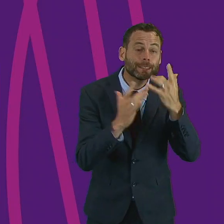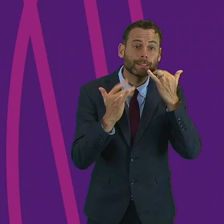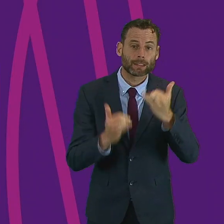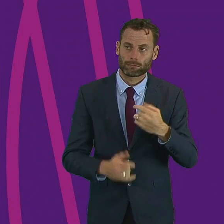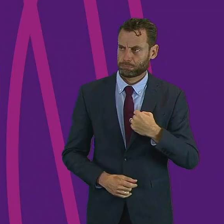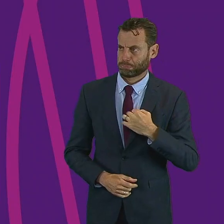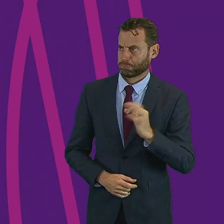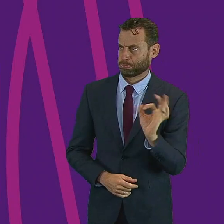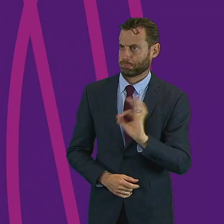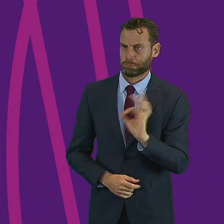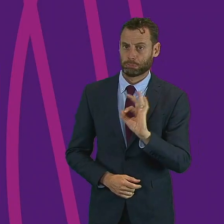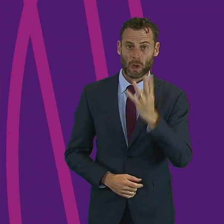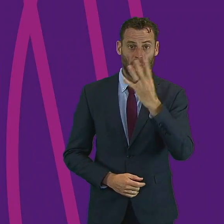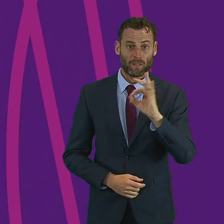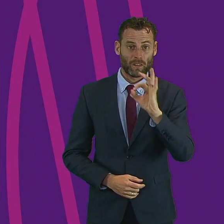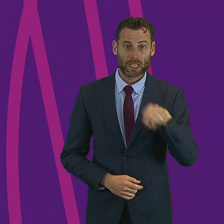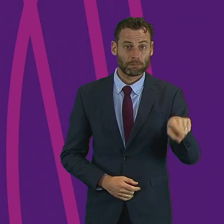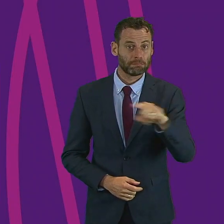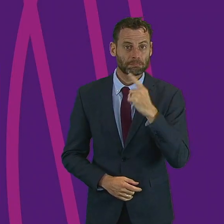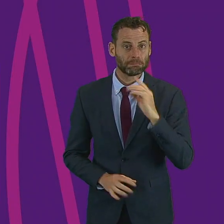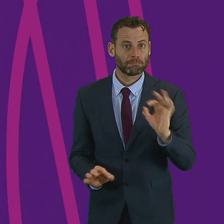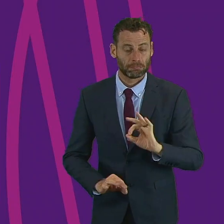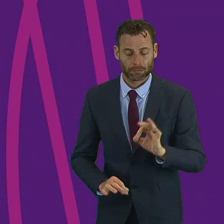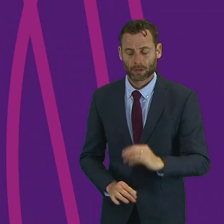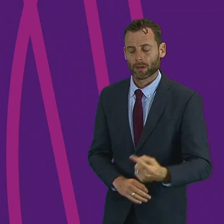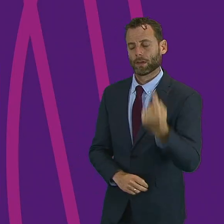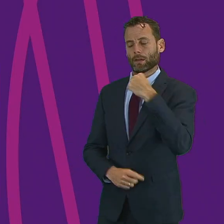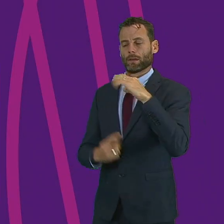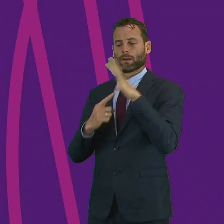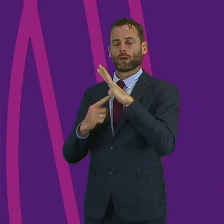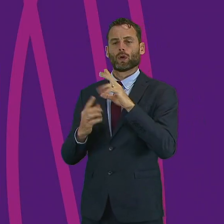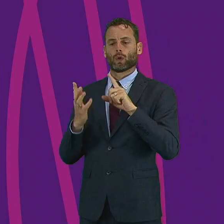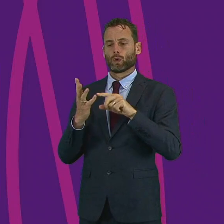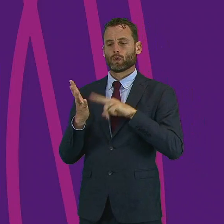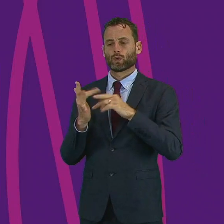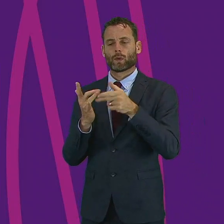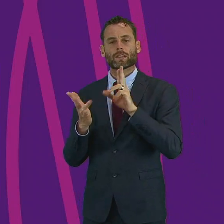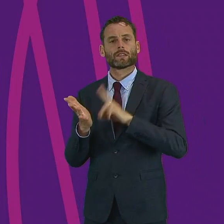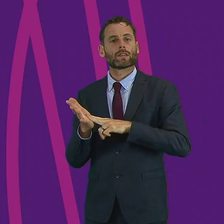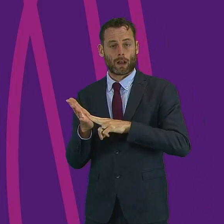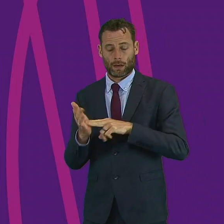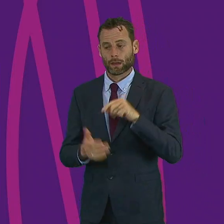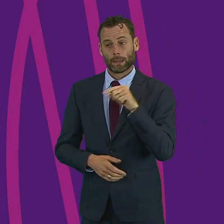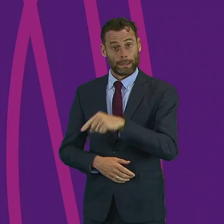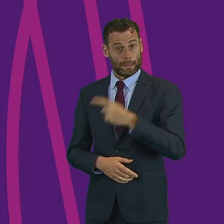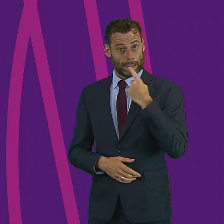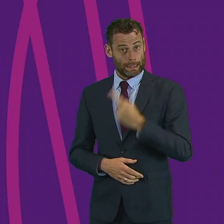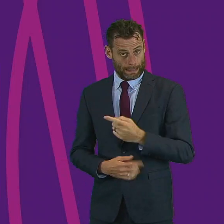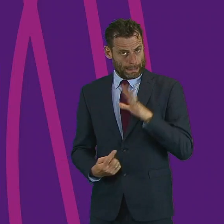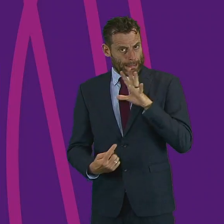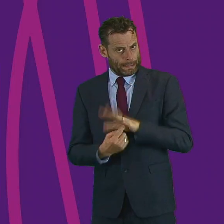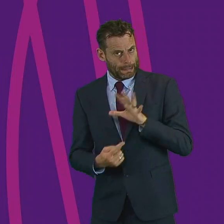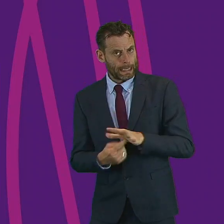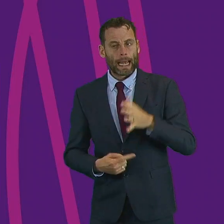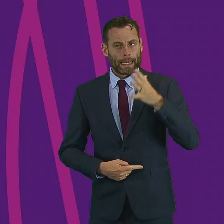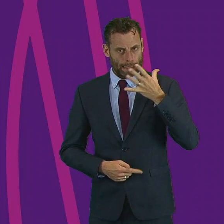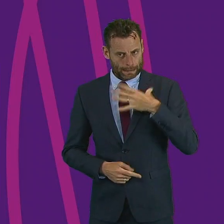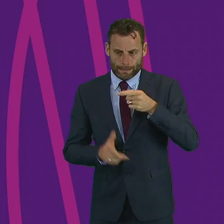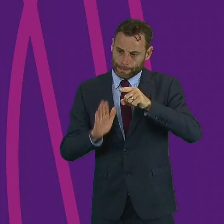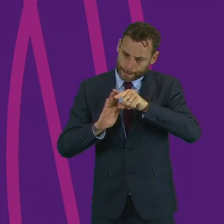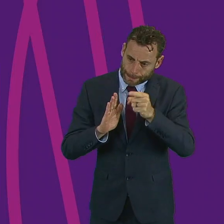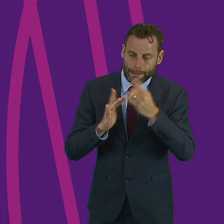seen signs of improvement, but I think overall it's important to say that our system is working well, and what we are focused on doing is making sure it